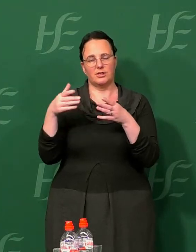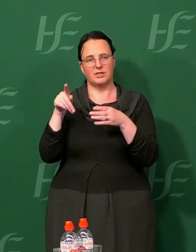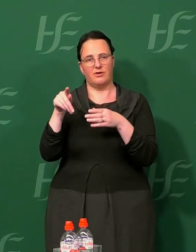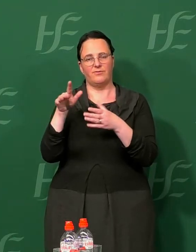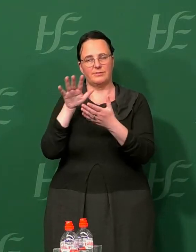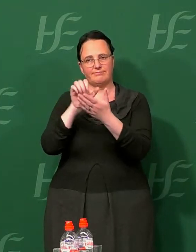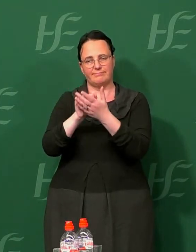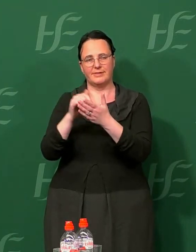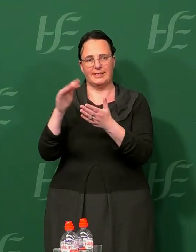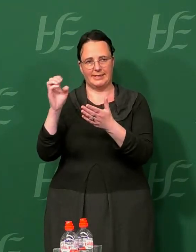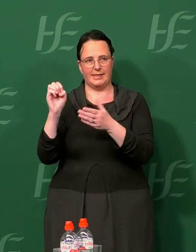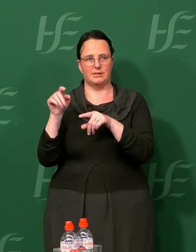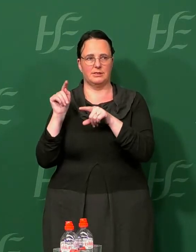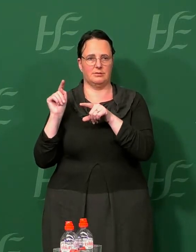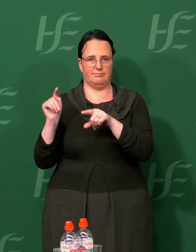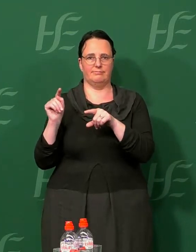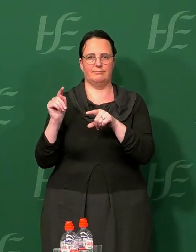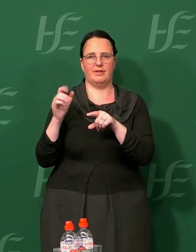cases.